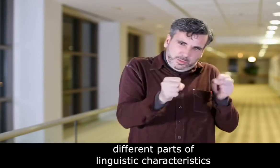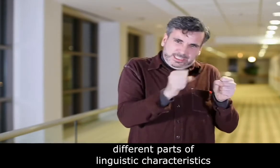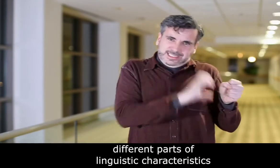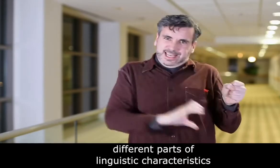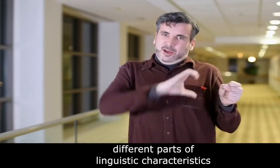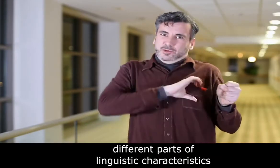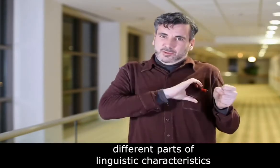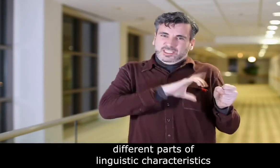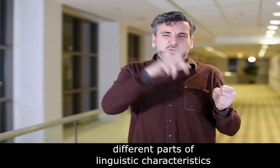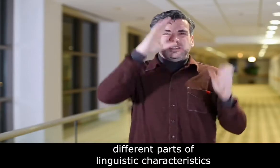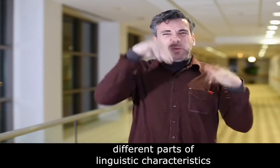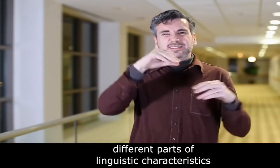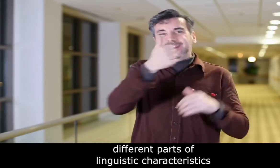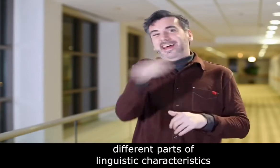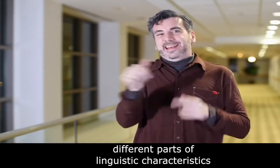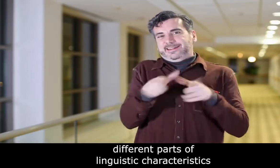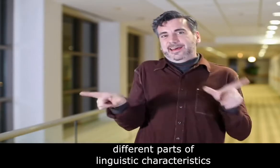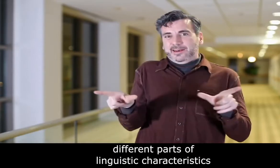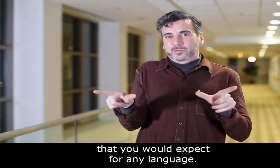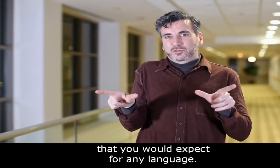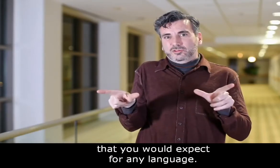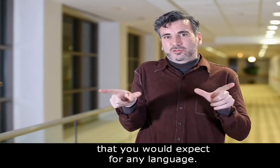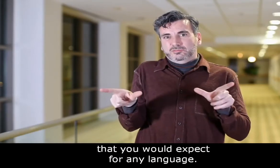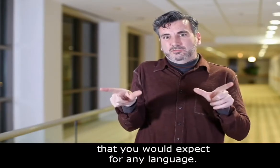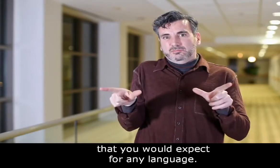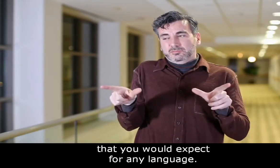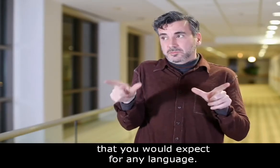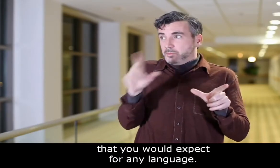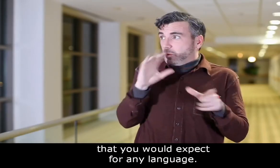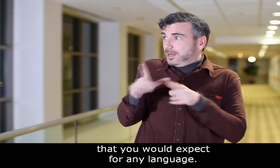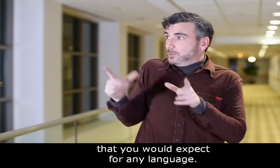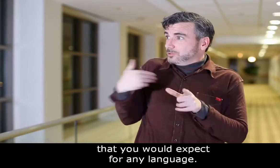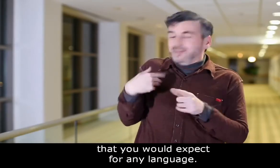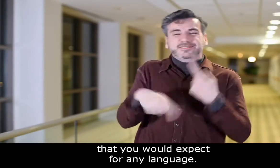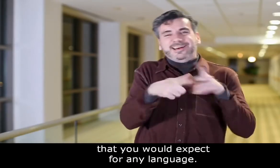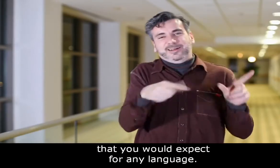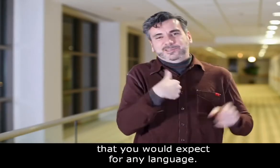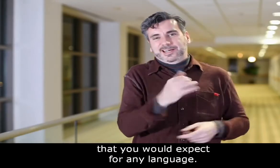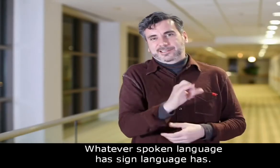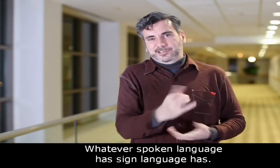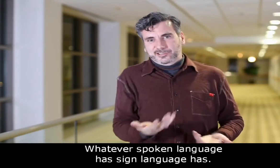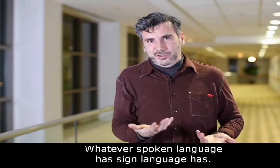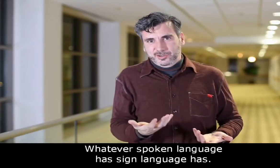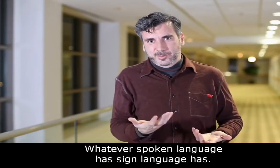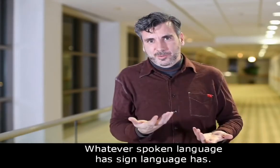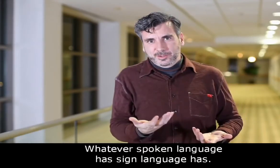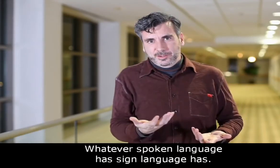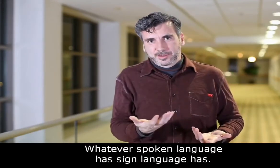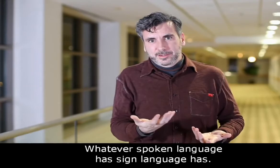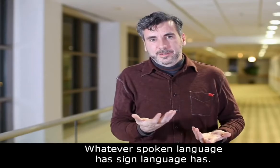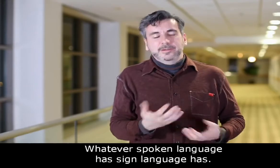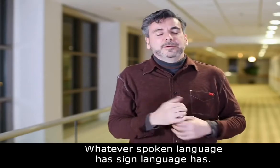different parts of linguistic characteristics that you would expect for any language. Whatever spoken language has, sign language